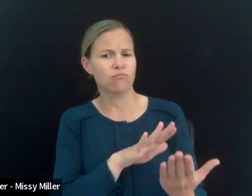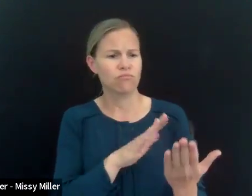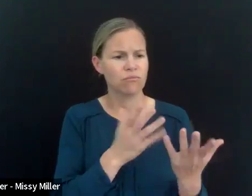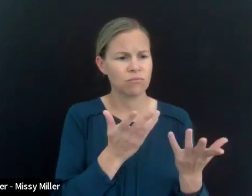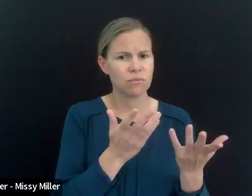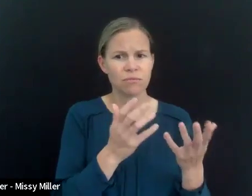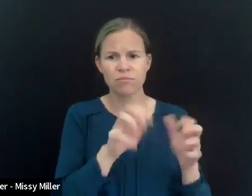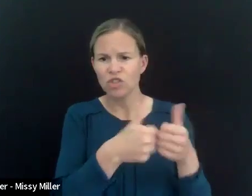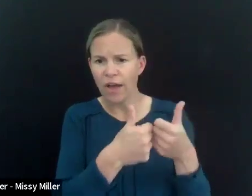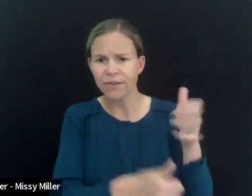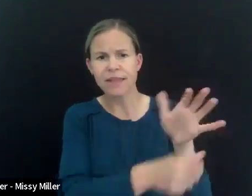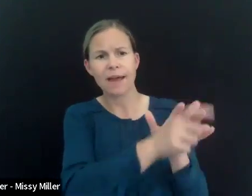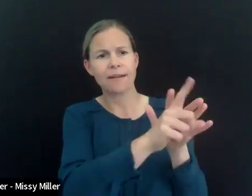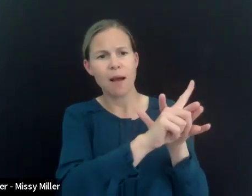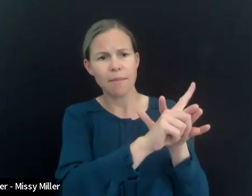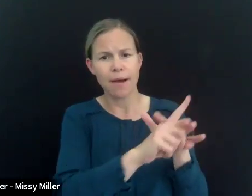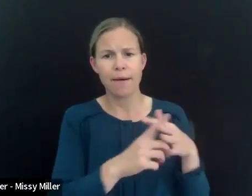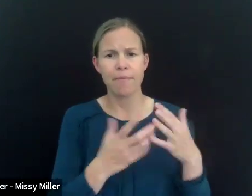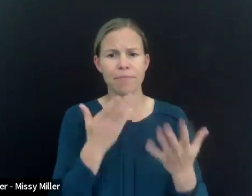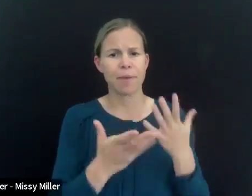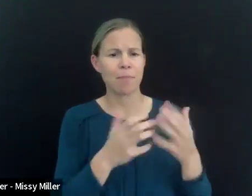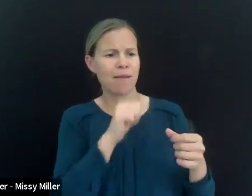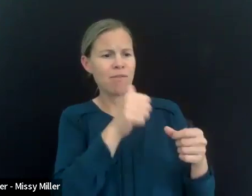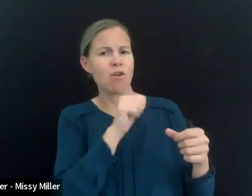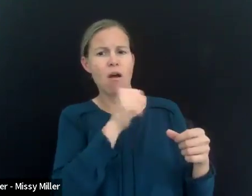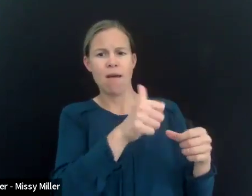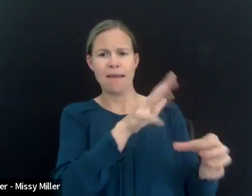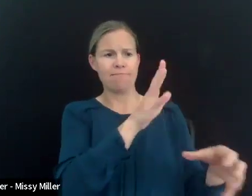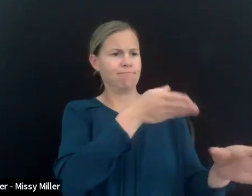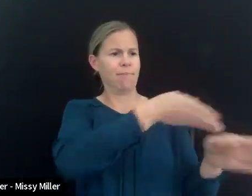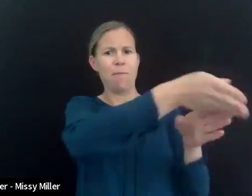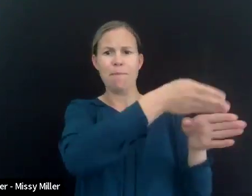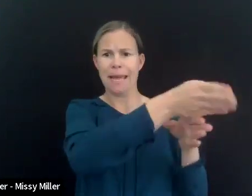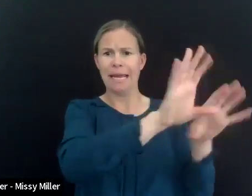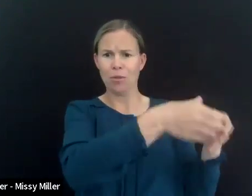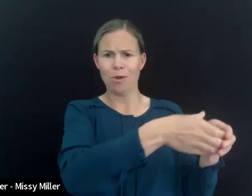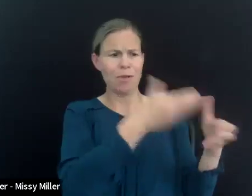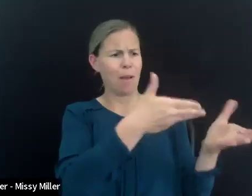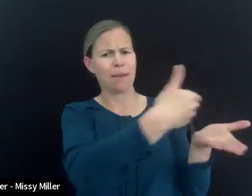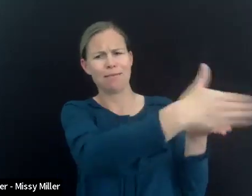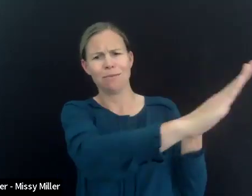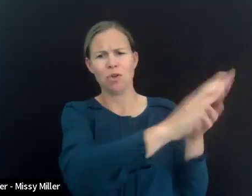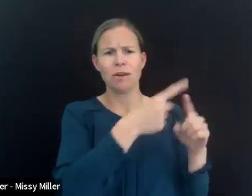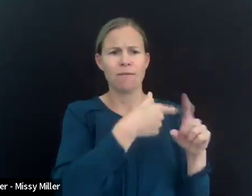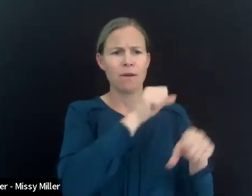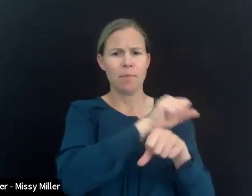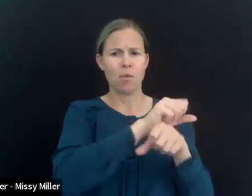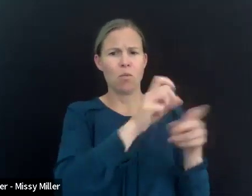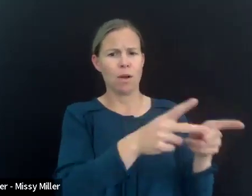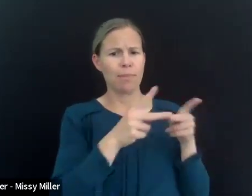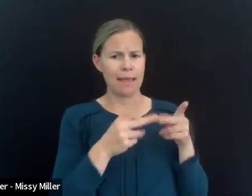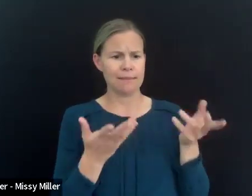workers, particularly those from marginalized communities that are often excluded from the workforce due to